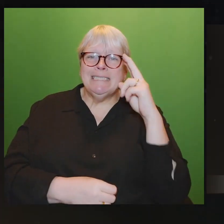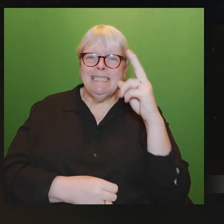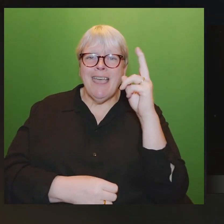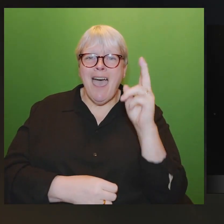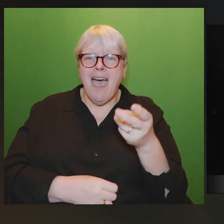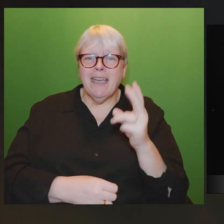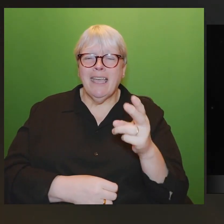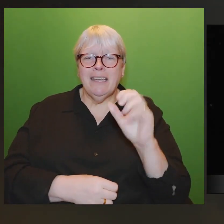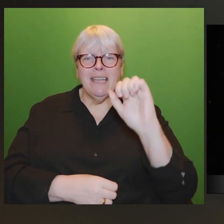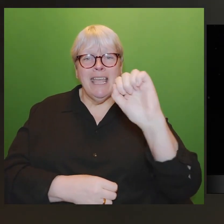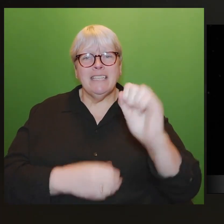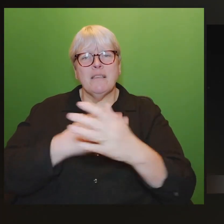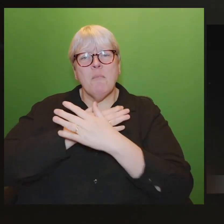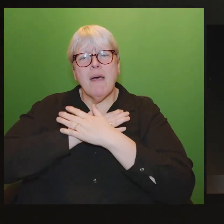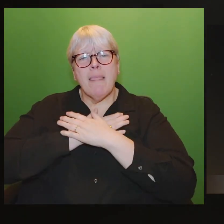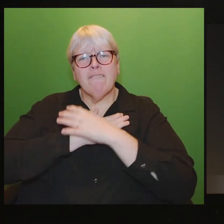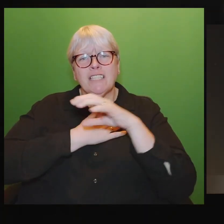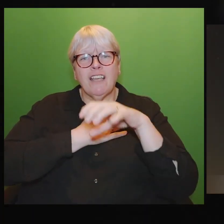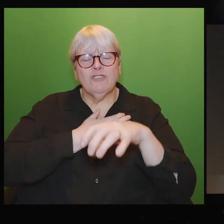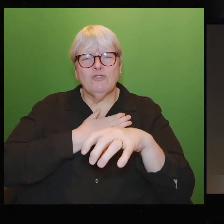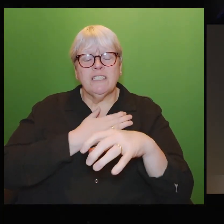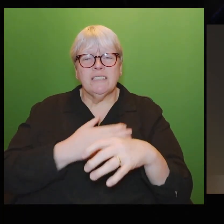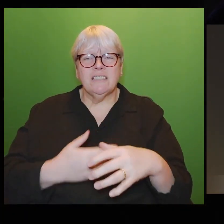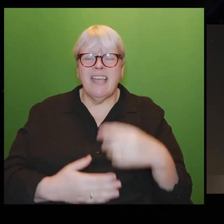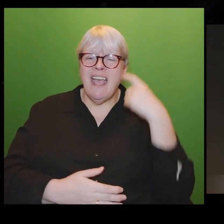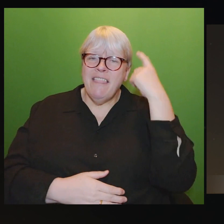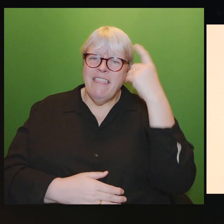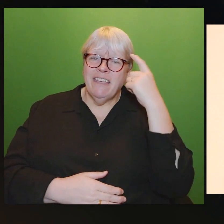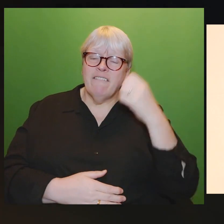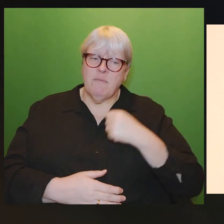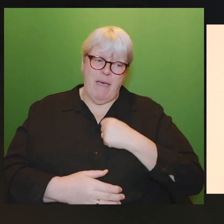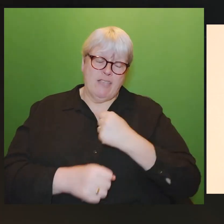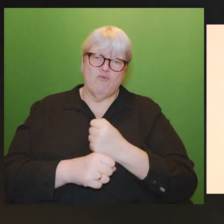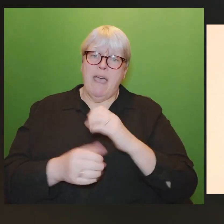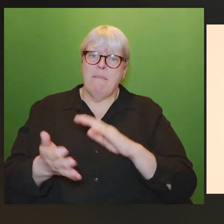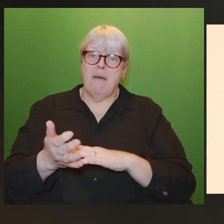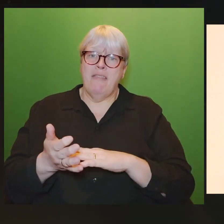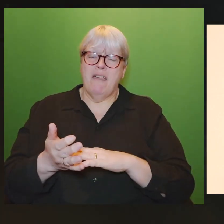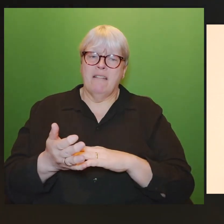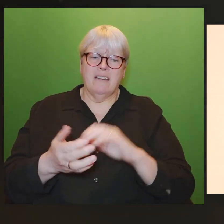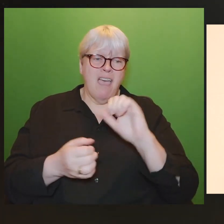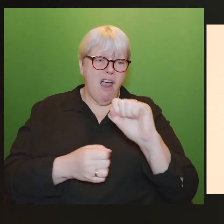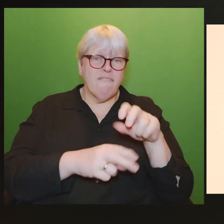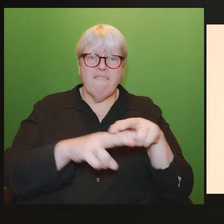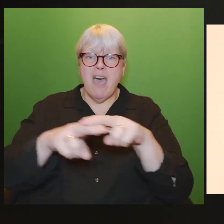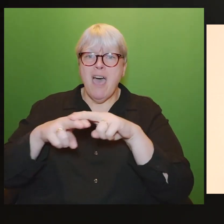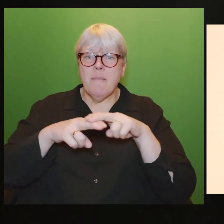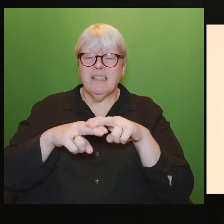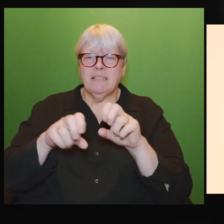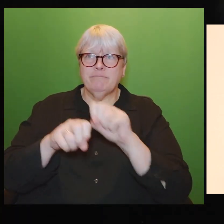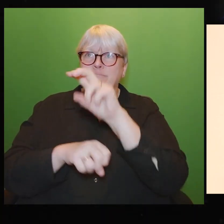them, where they came from. They have more context to their lives. One of my daughters has visited